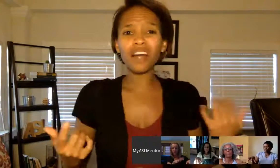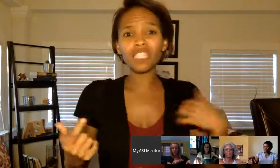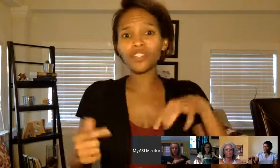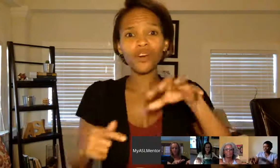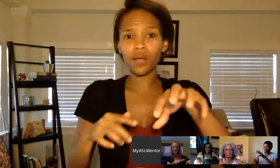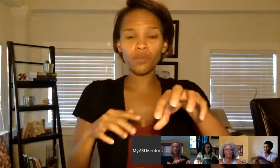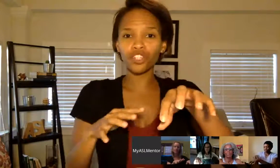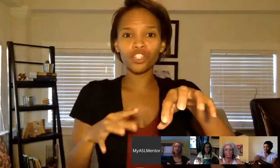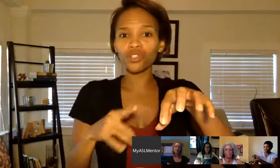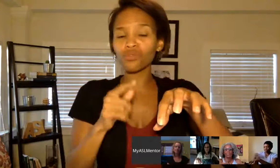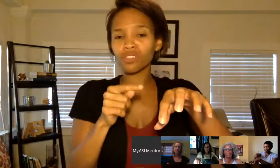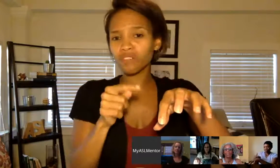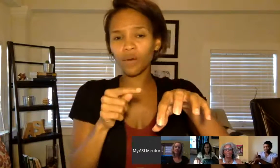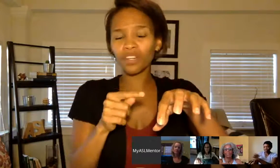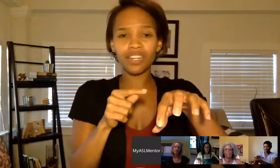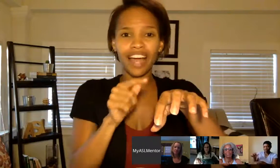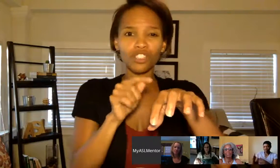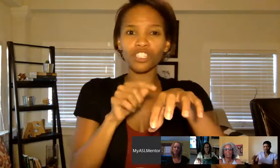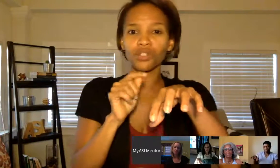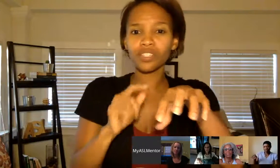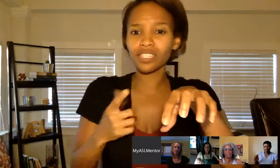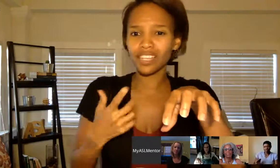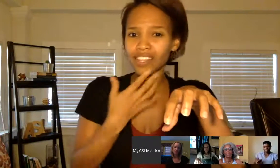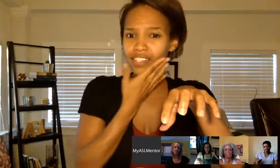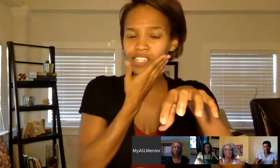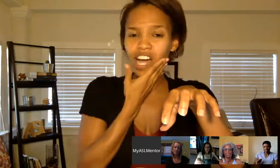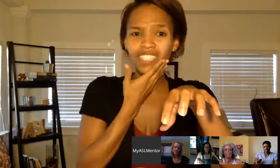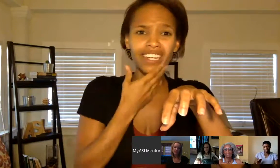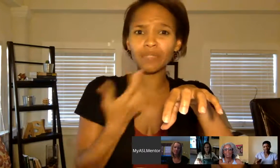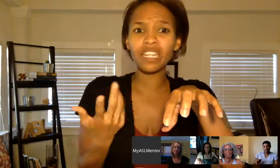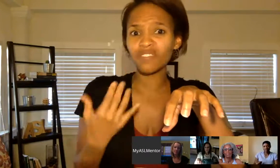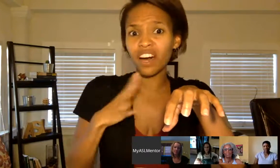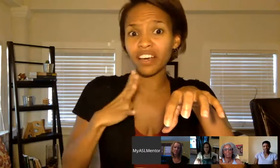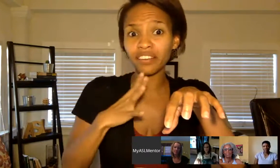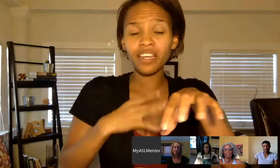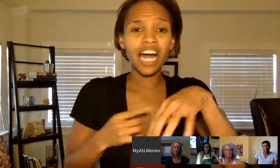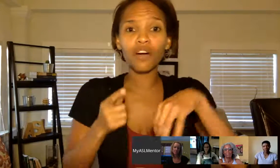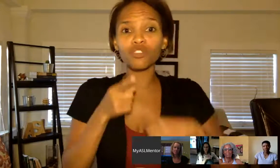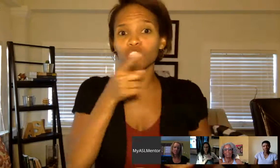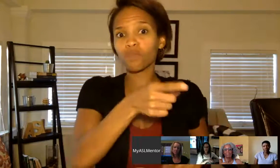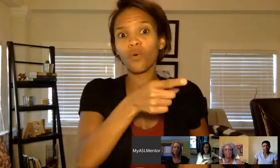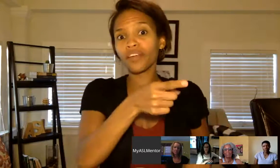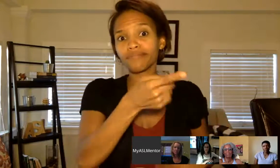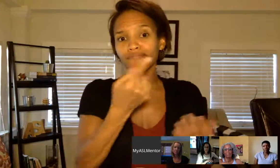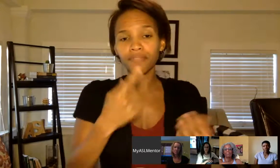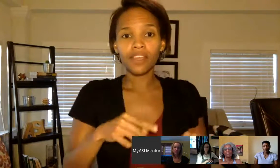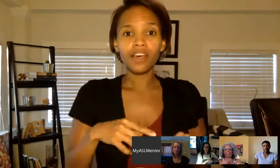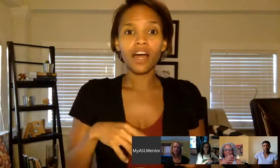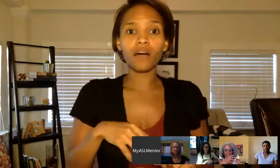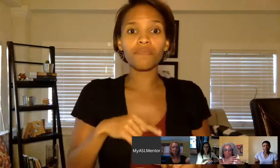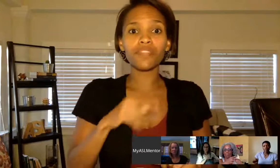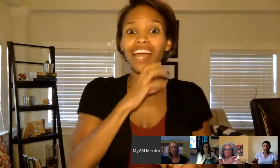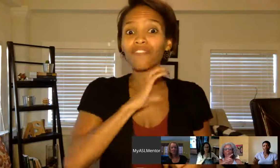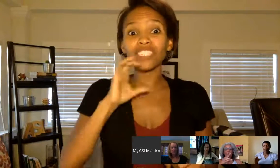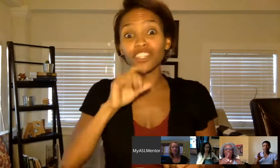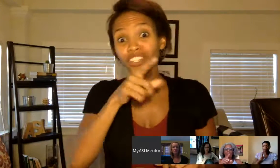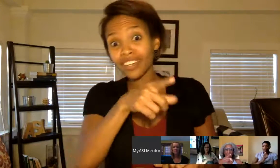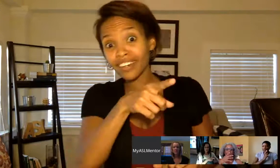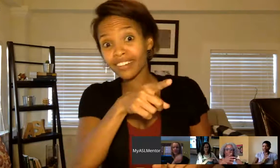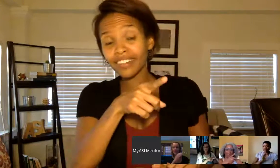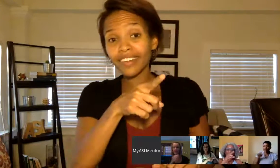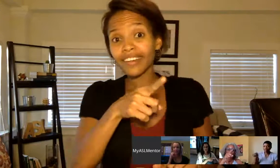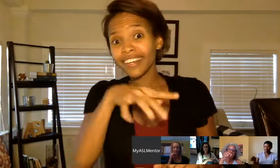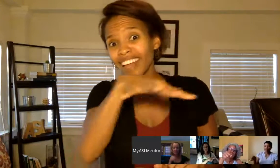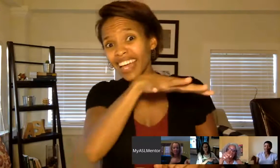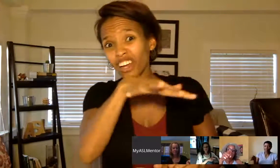To be honest with you, I wouldn't naturally use this in this context, but it's fine. I would just point. The